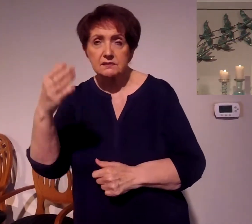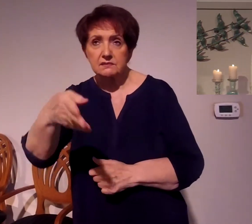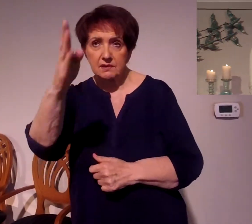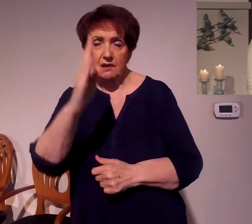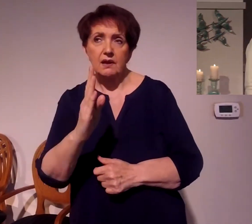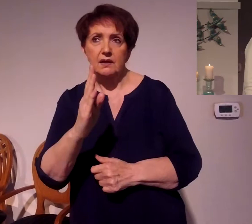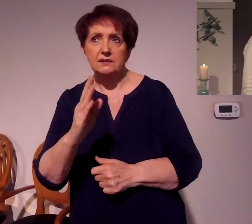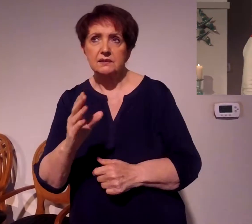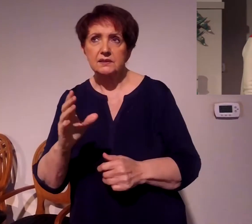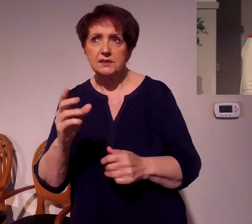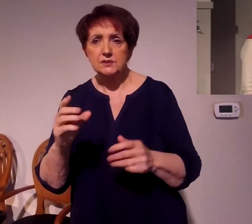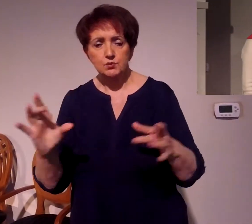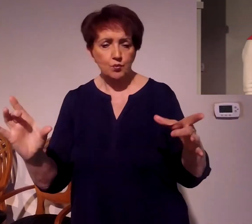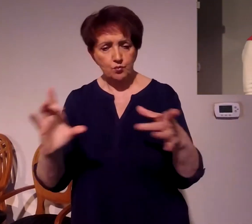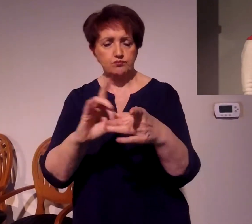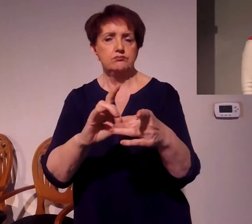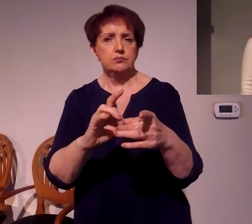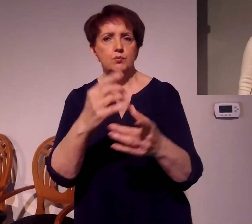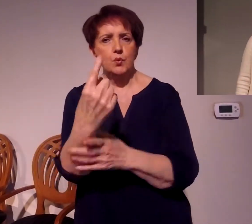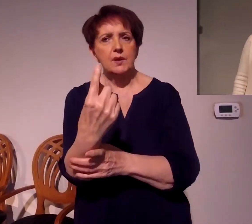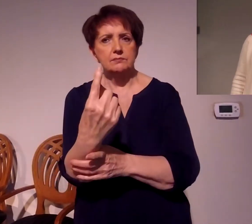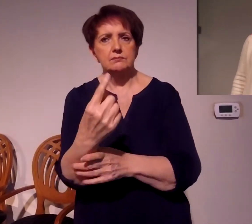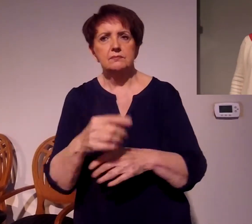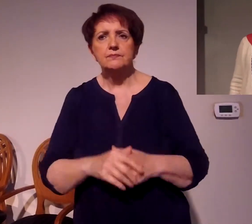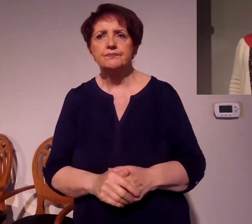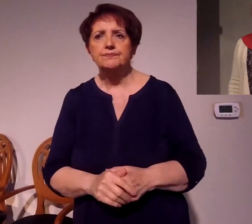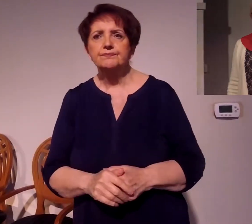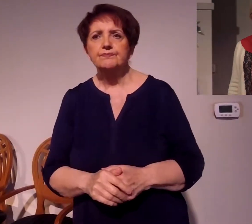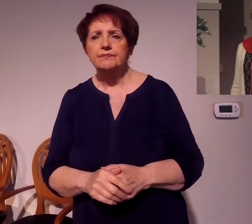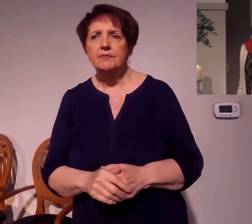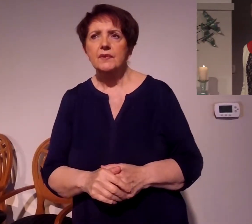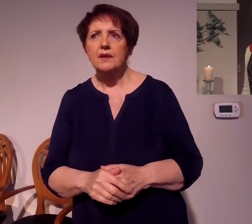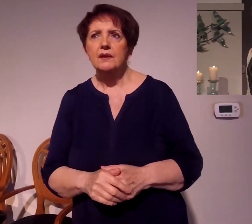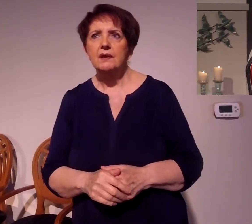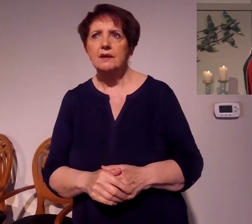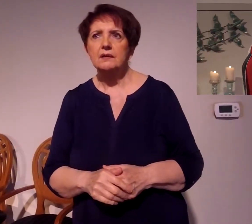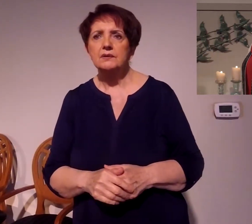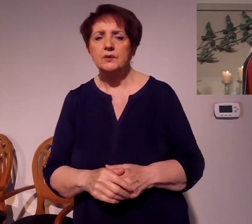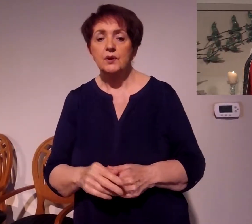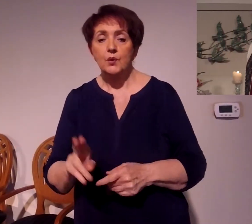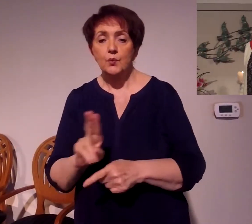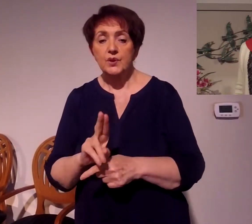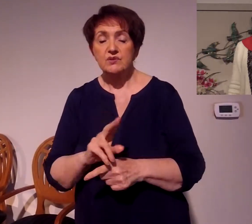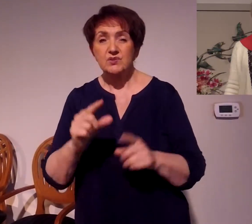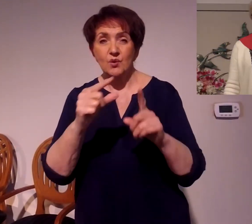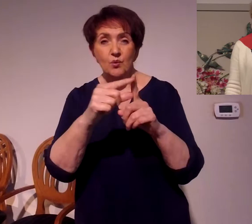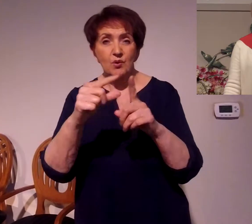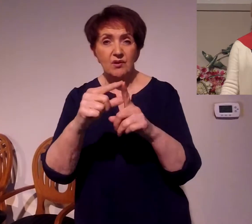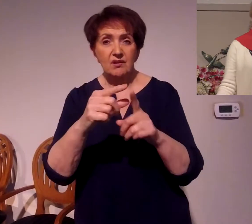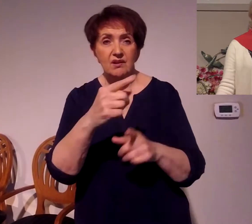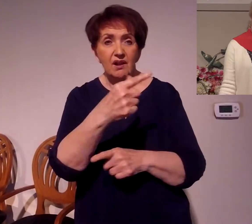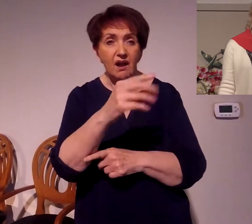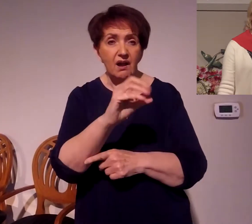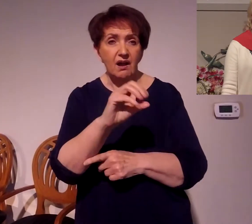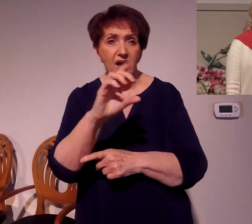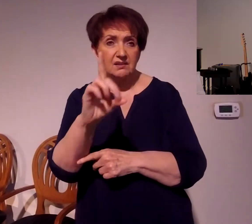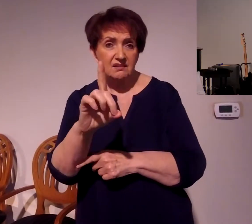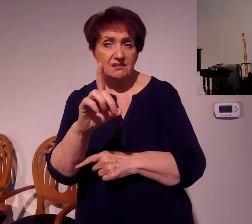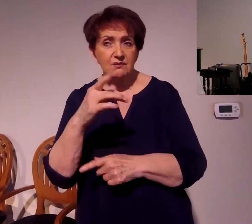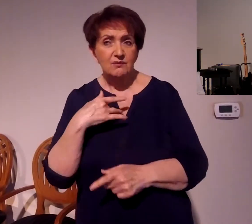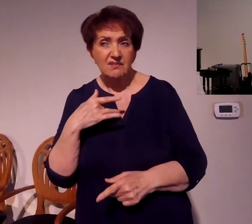as that one infinite reality. And of course, the minute we use the word God to say that, we feel like that's